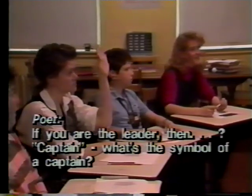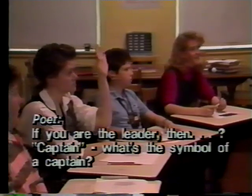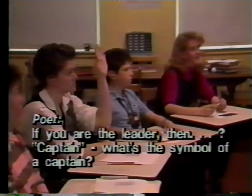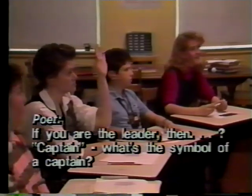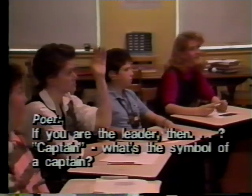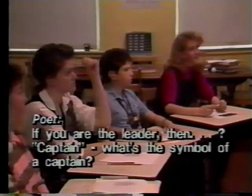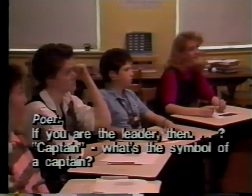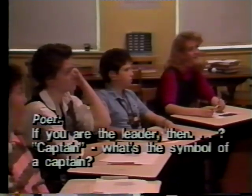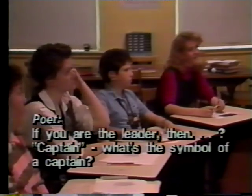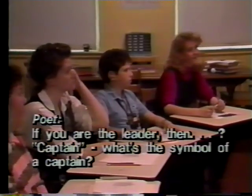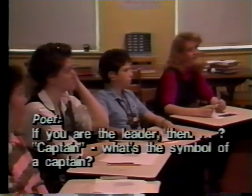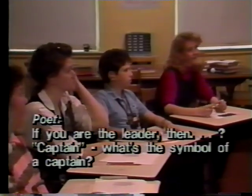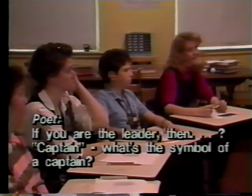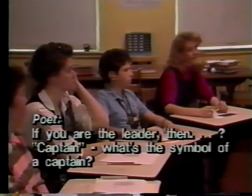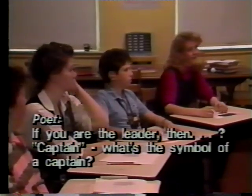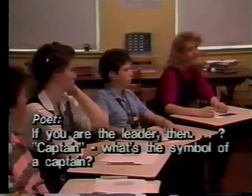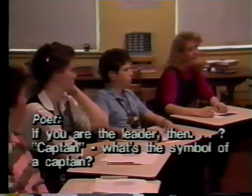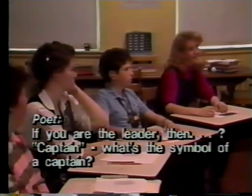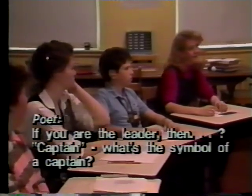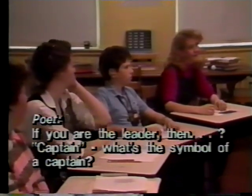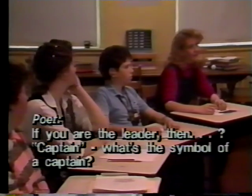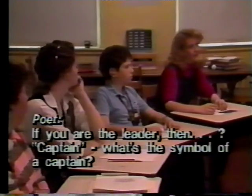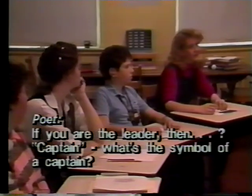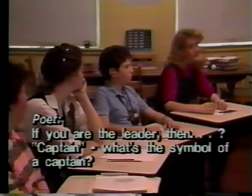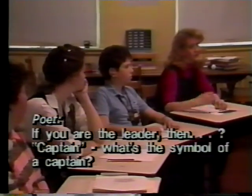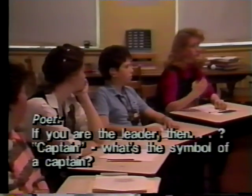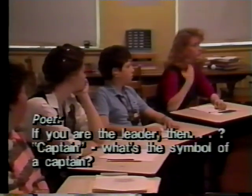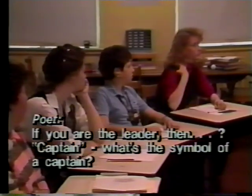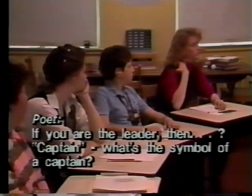captain, what's the symbol of the captain?